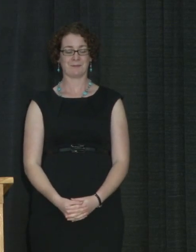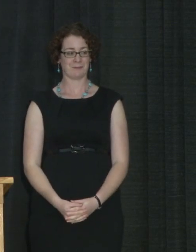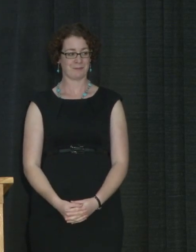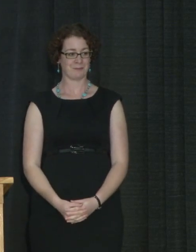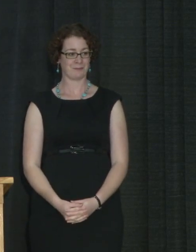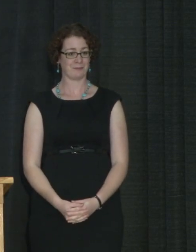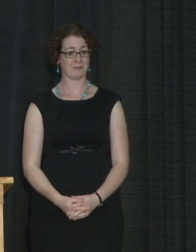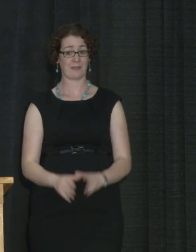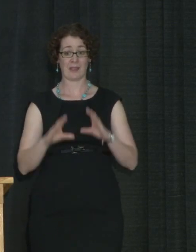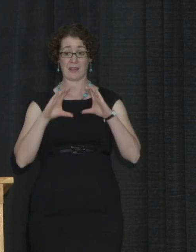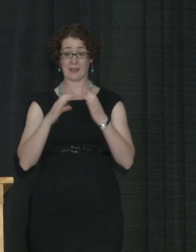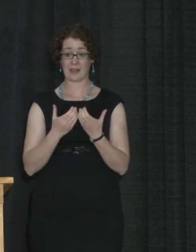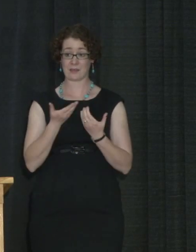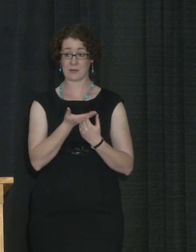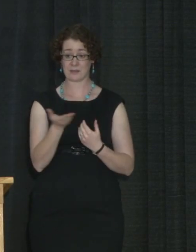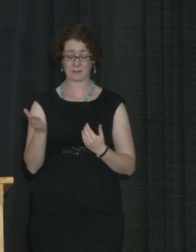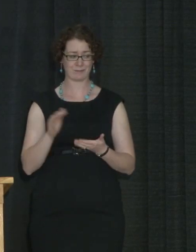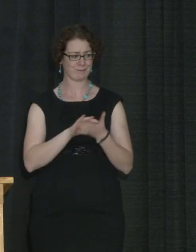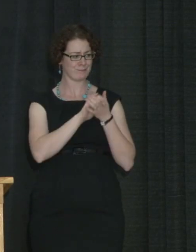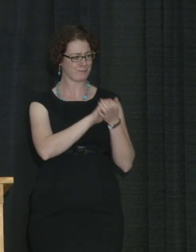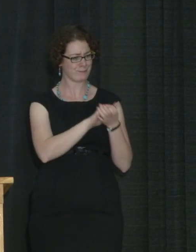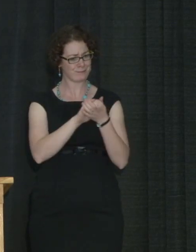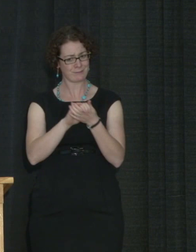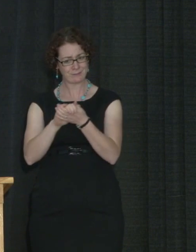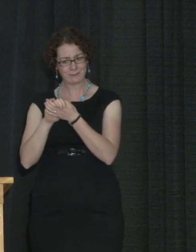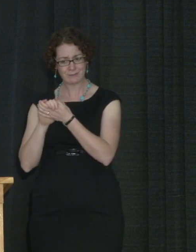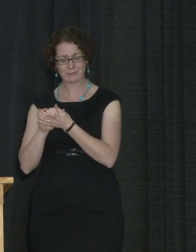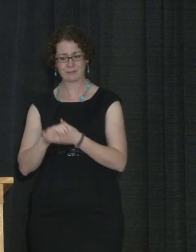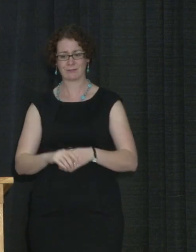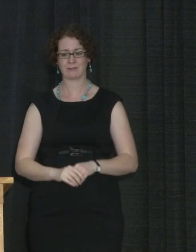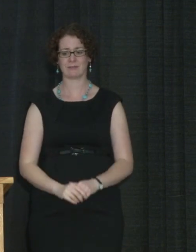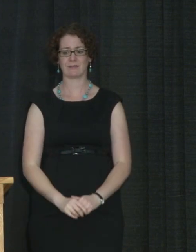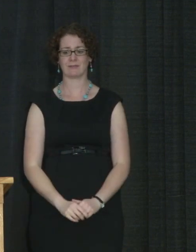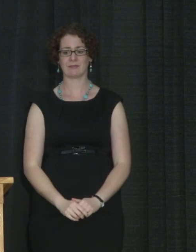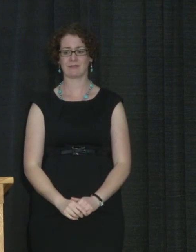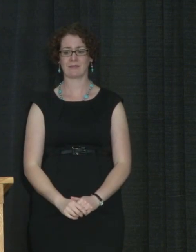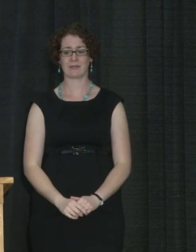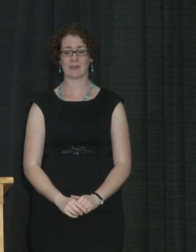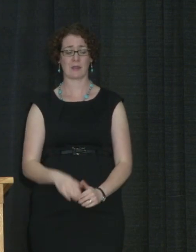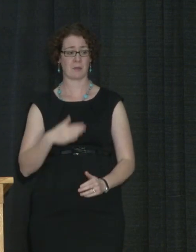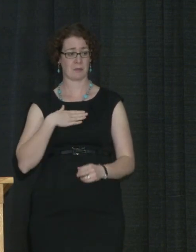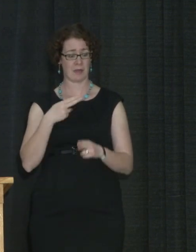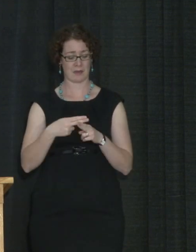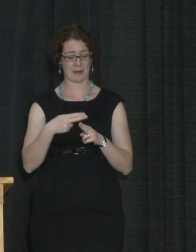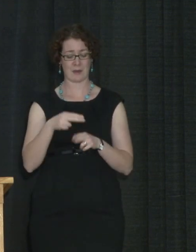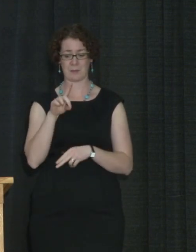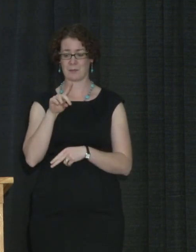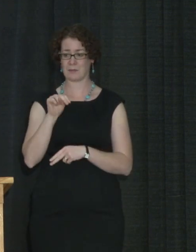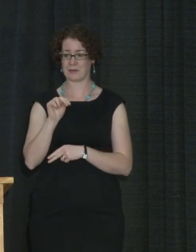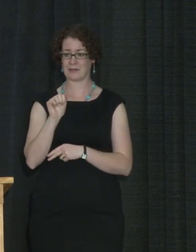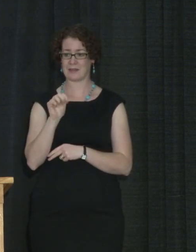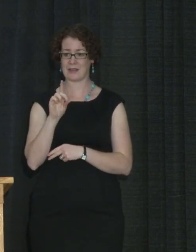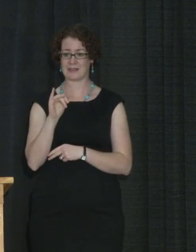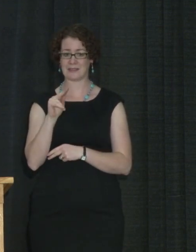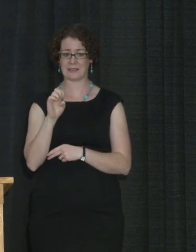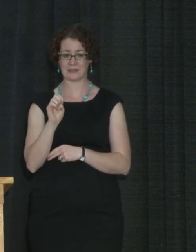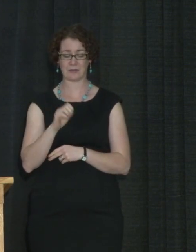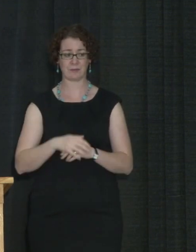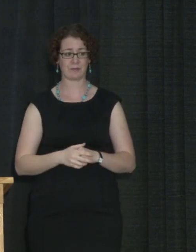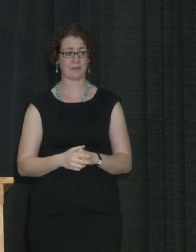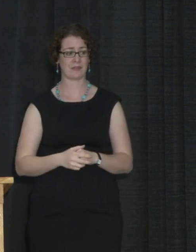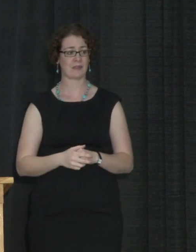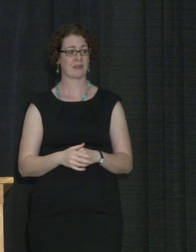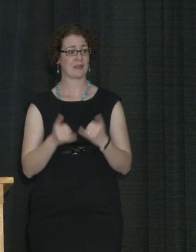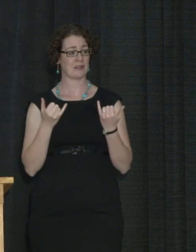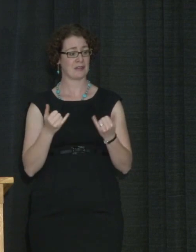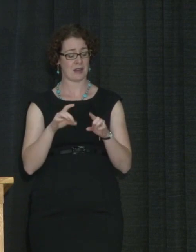Dear fellow classmates, congratulations. As they said, my name is Nadine. Today, I am